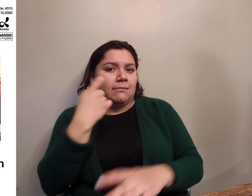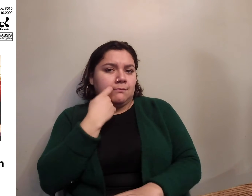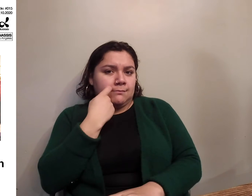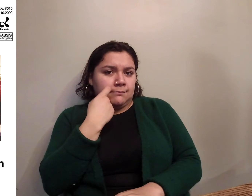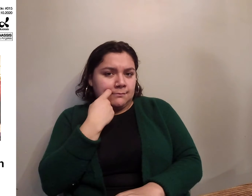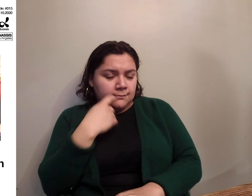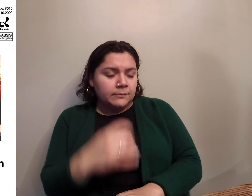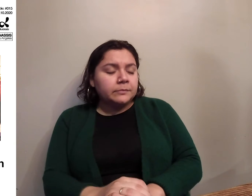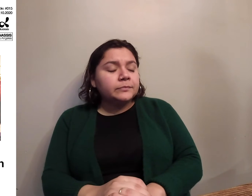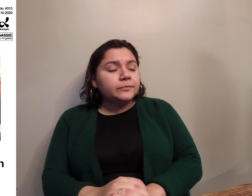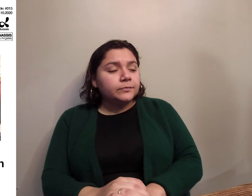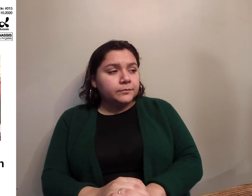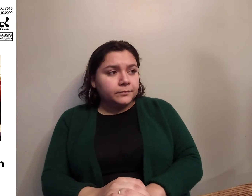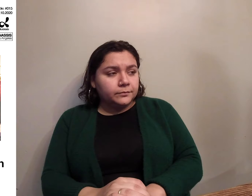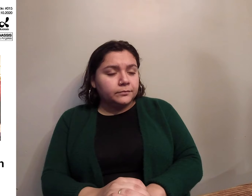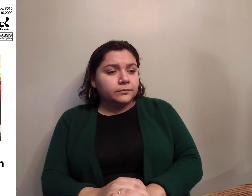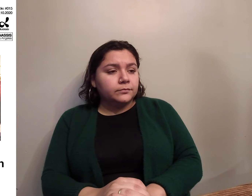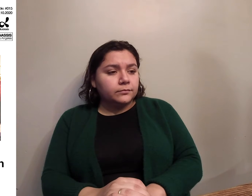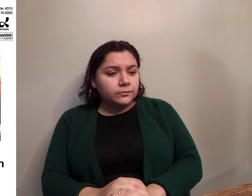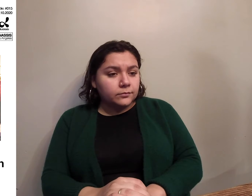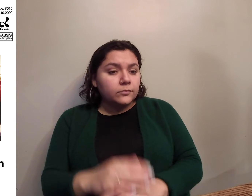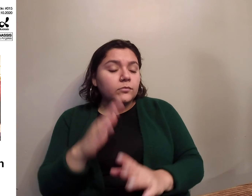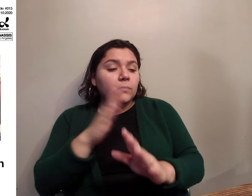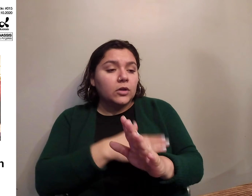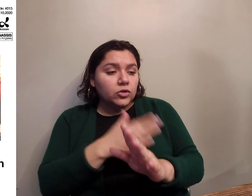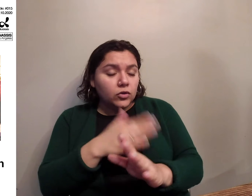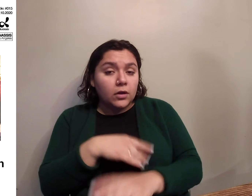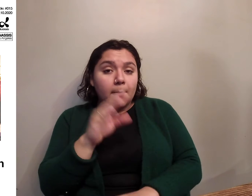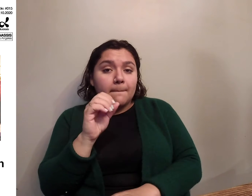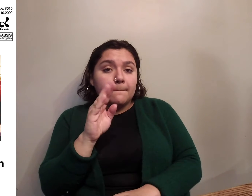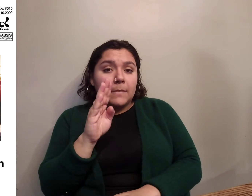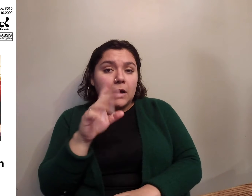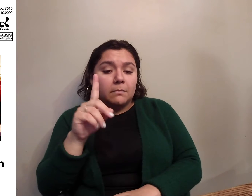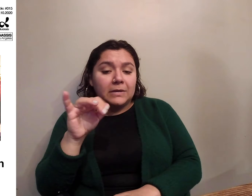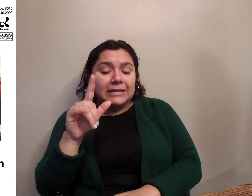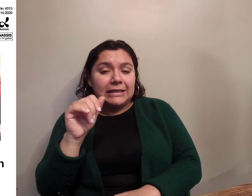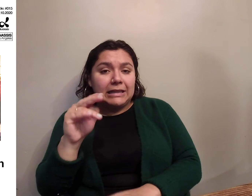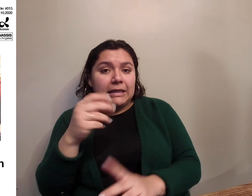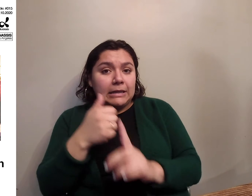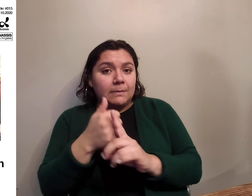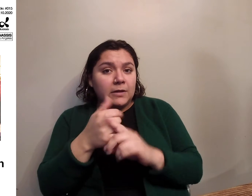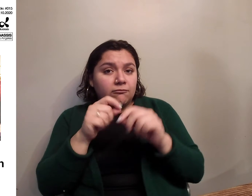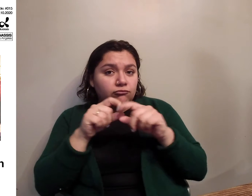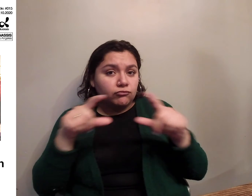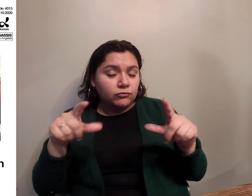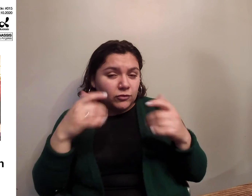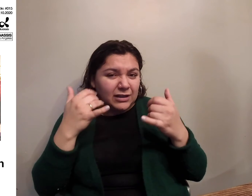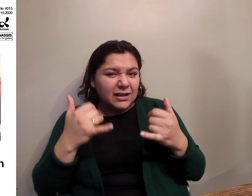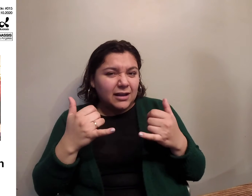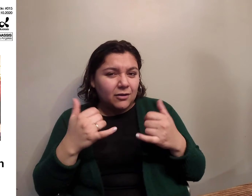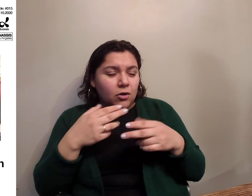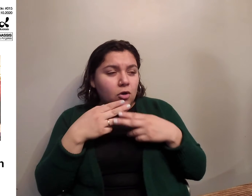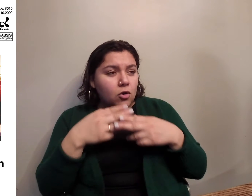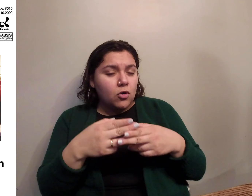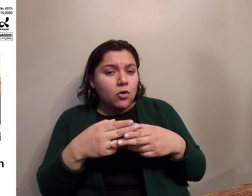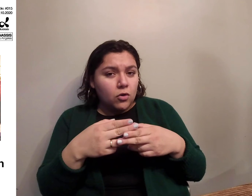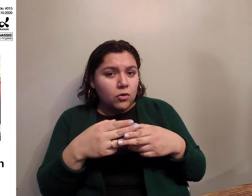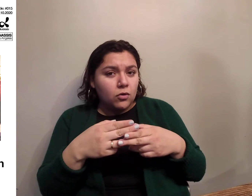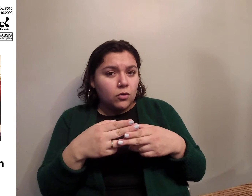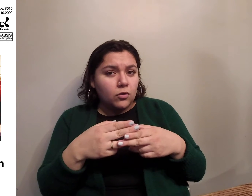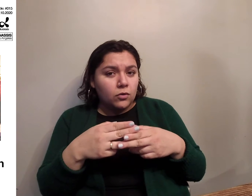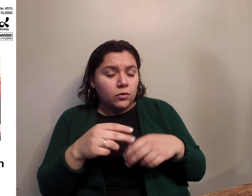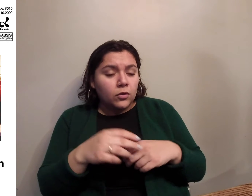recently, which is a song that Bob Dylan just brought out called Murder